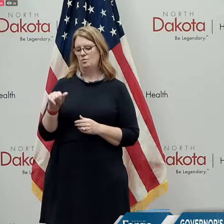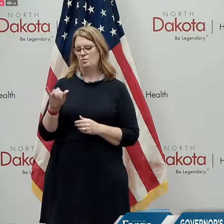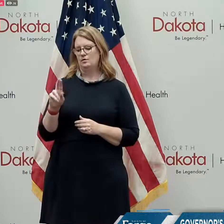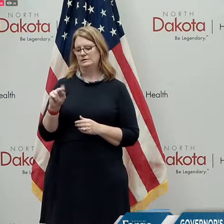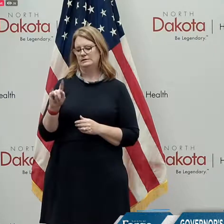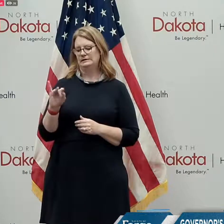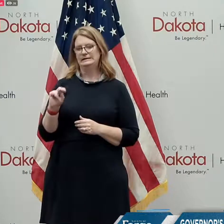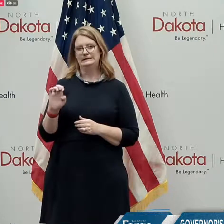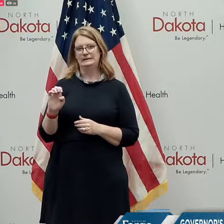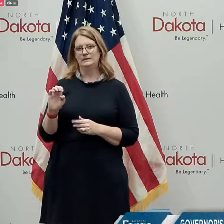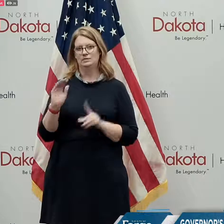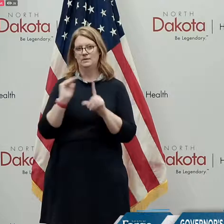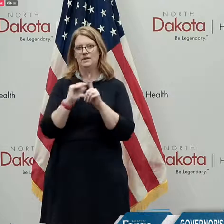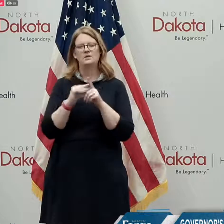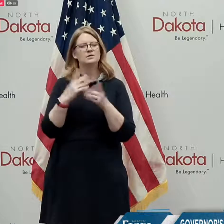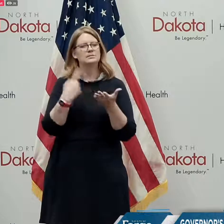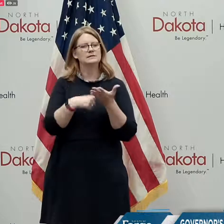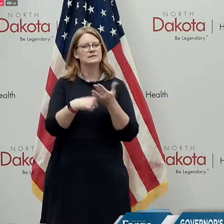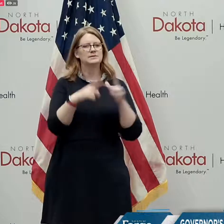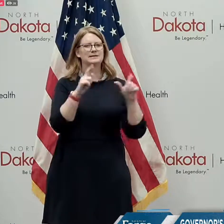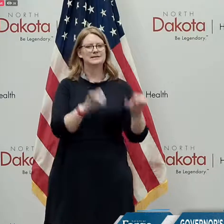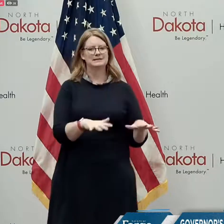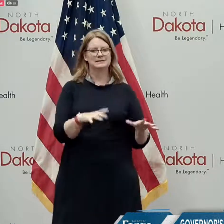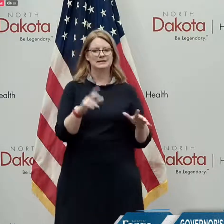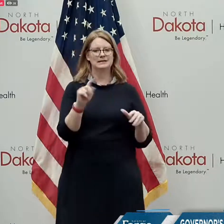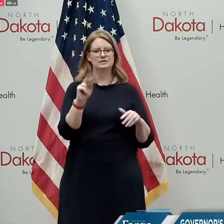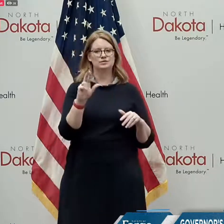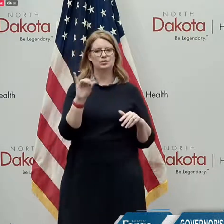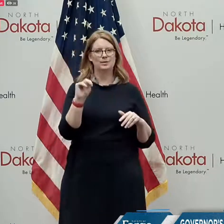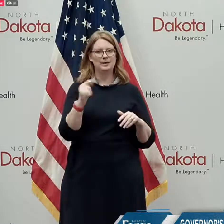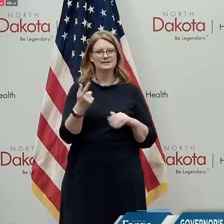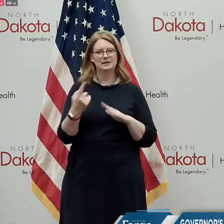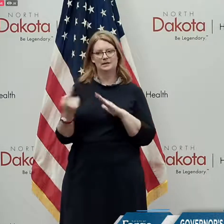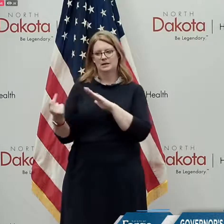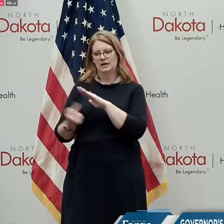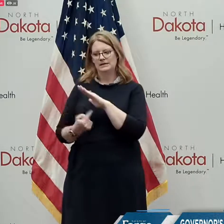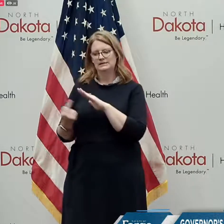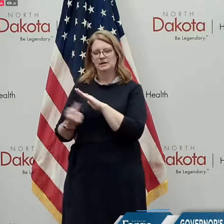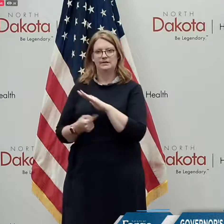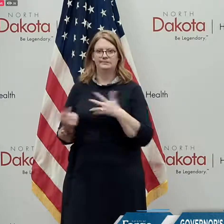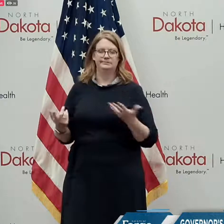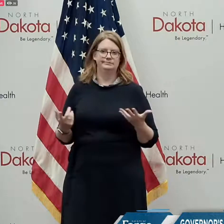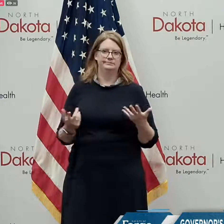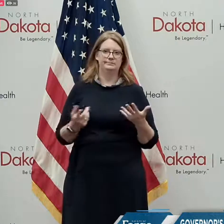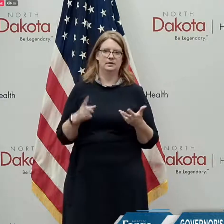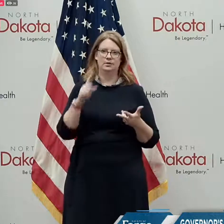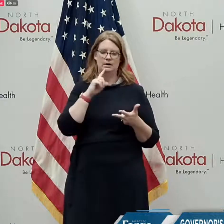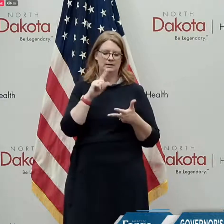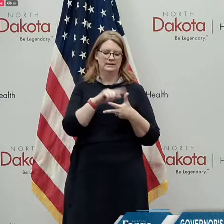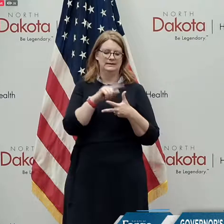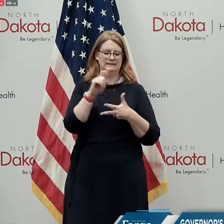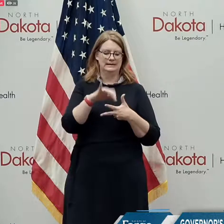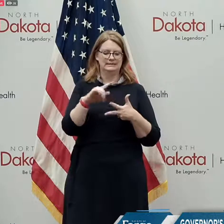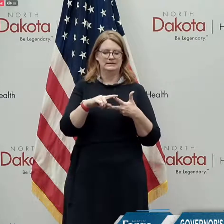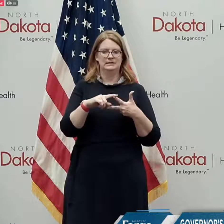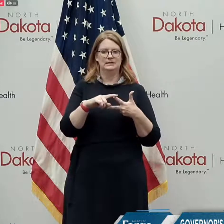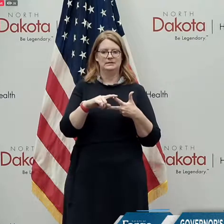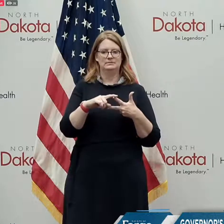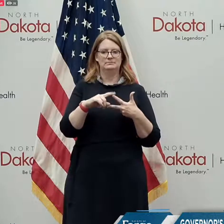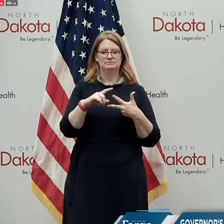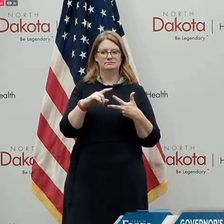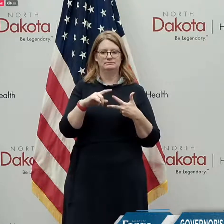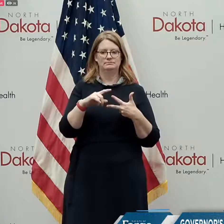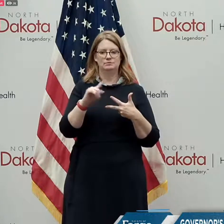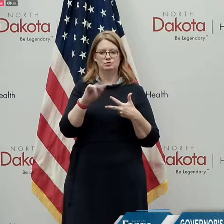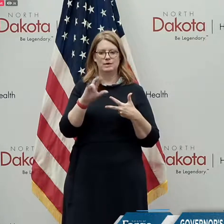about testing, tracing, and isolation. And you've probably heard us talk more about testing than any of those three, but isolation and quarantine is the